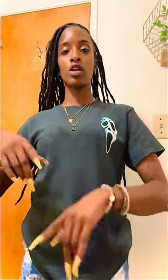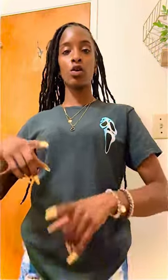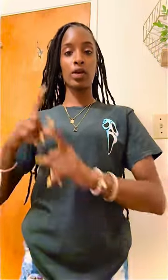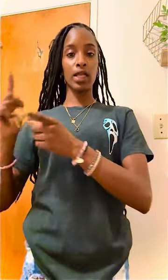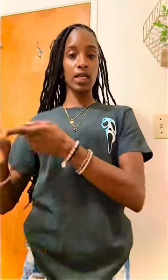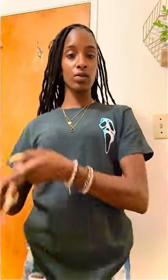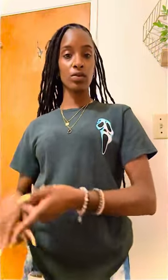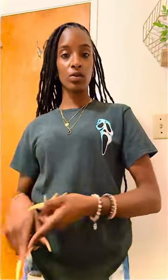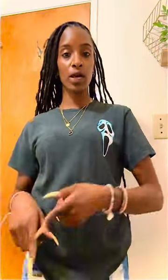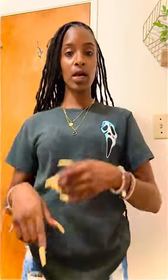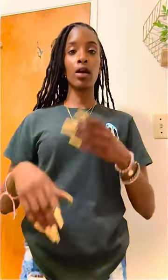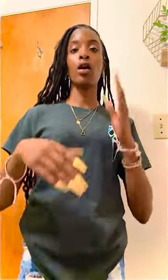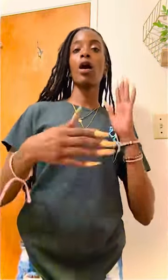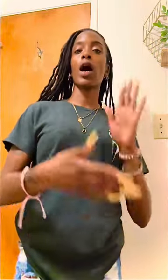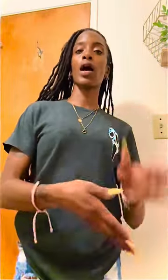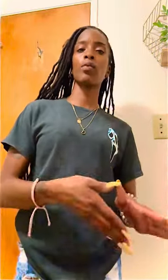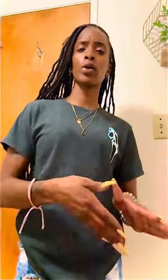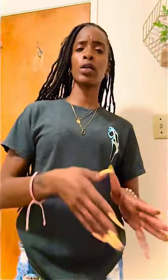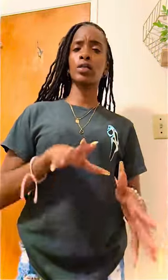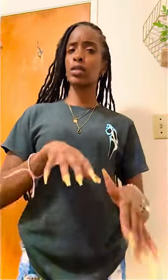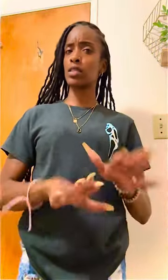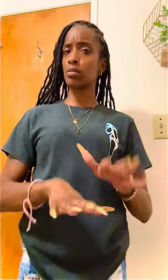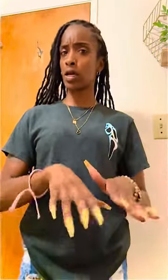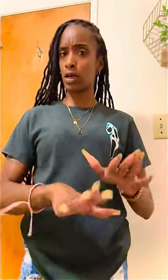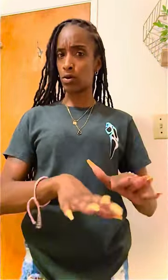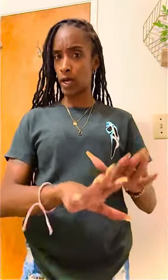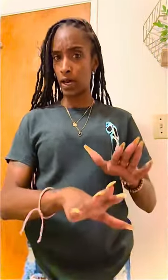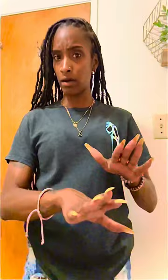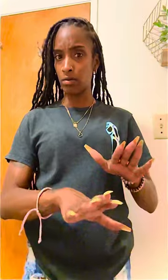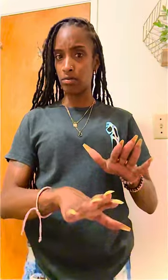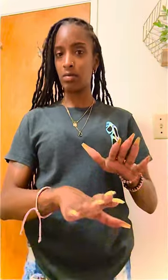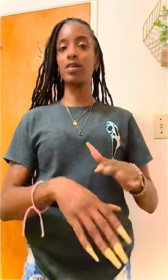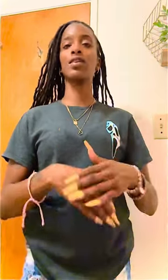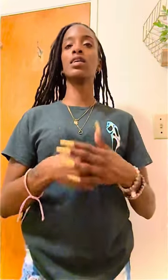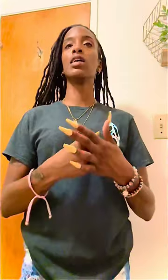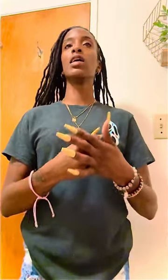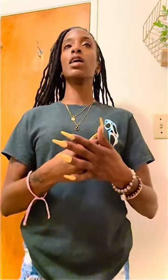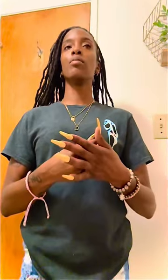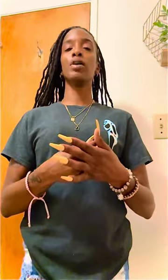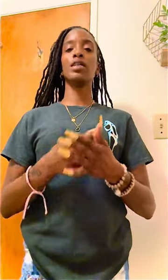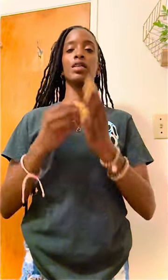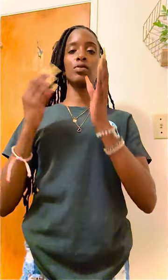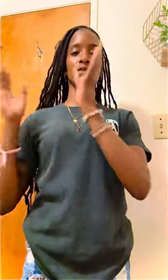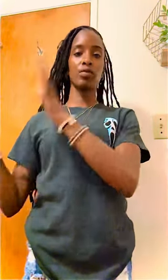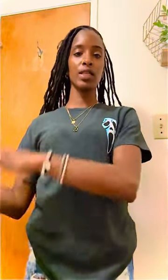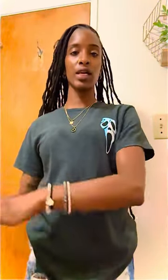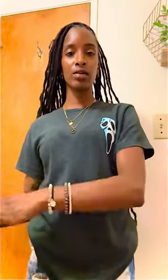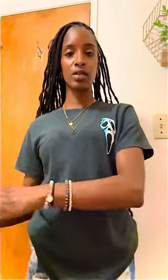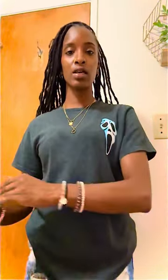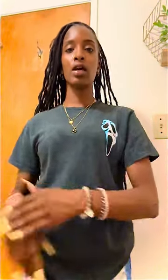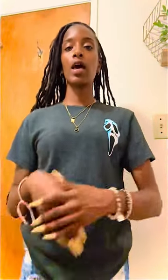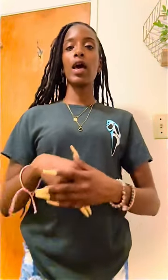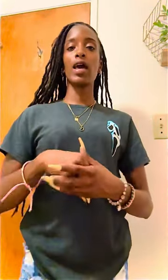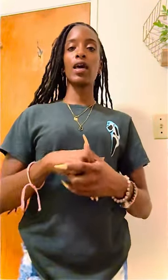knowing that he was okay. I was semi not okay, but he was completely healthy,